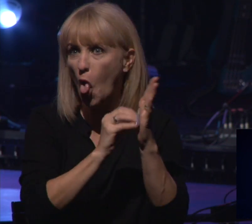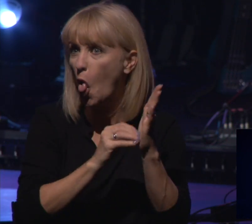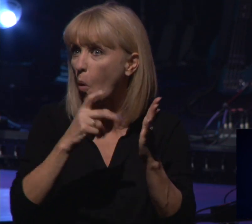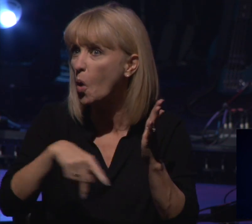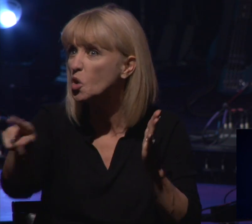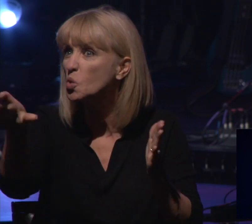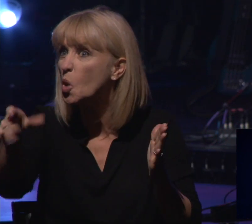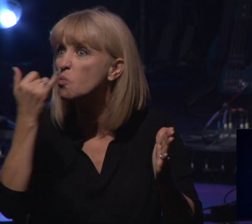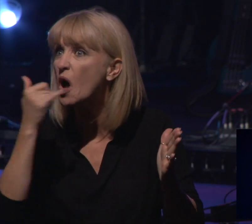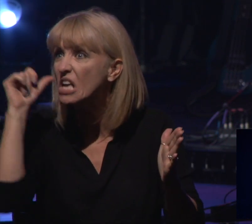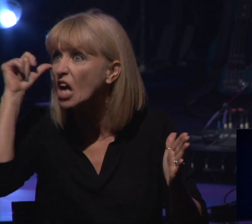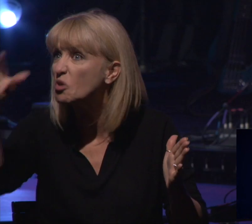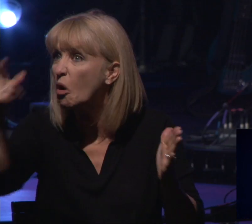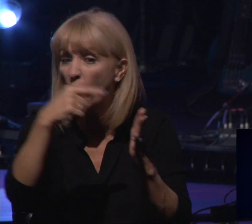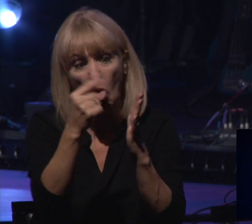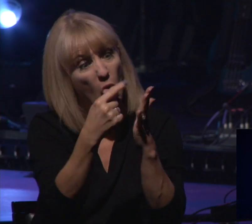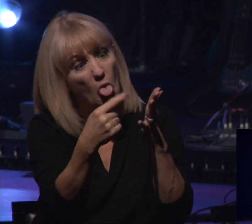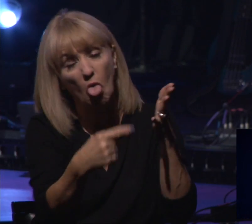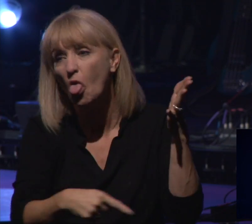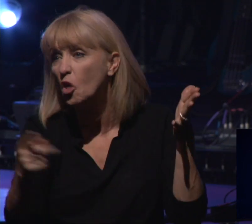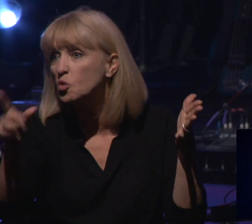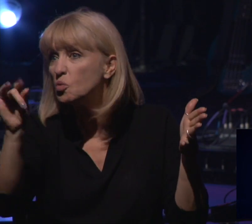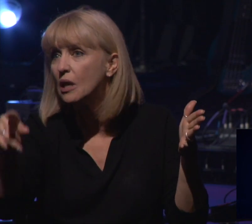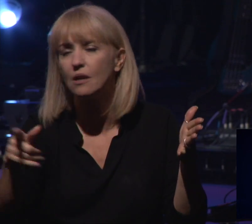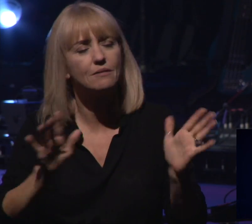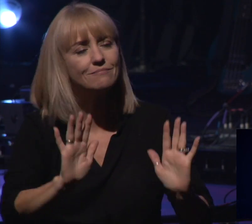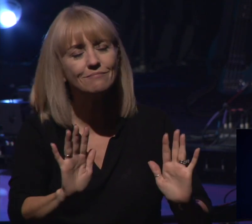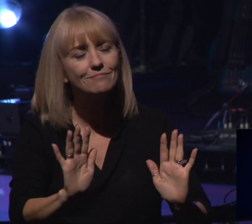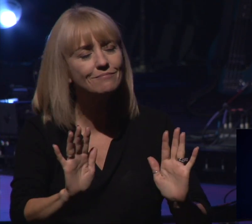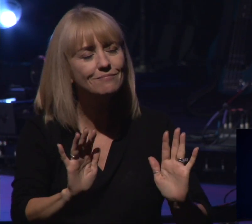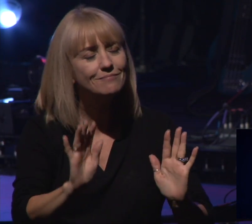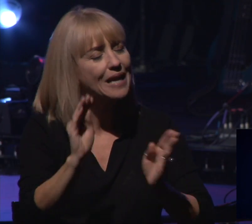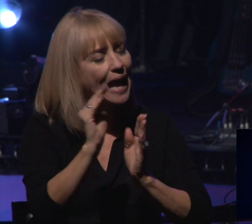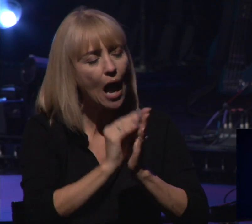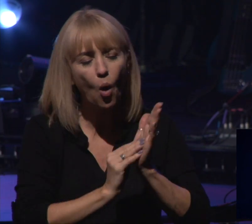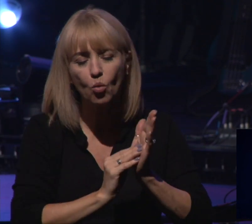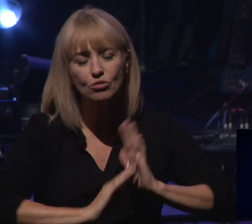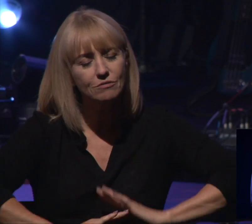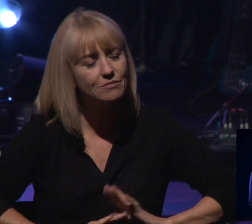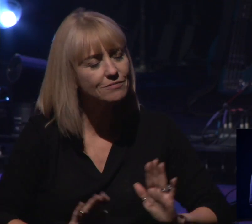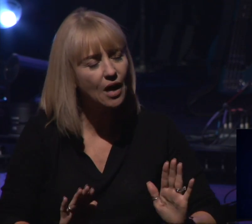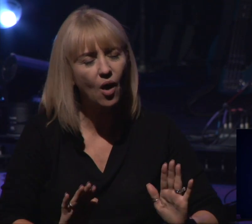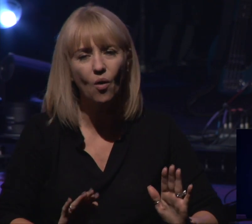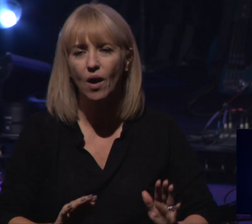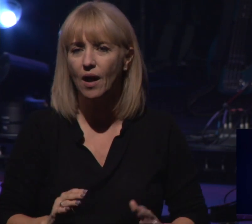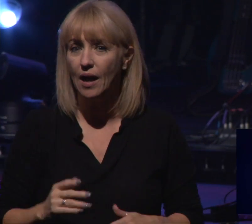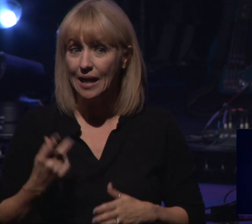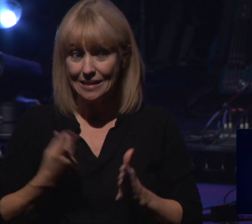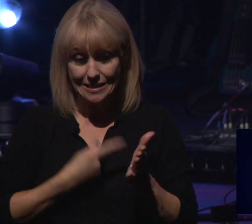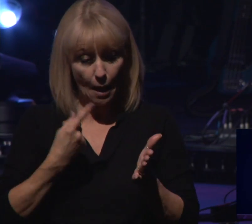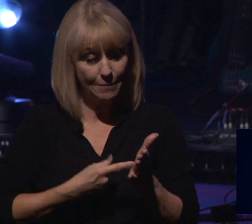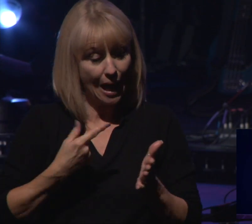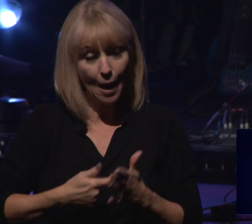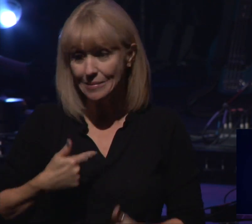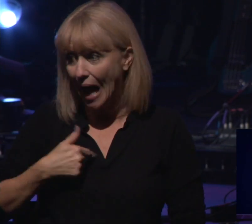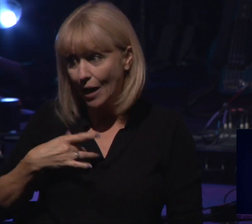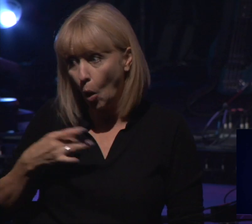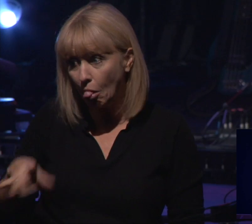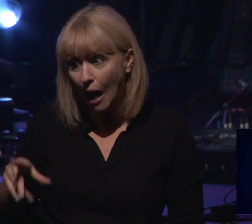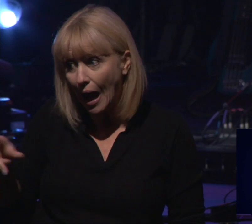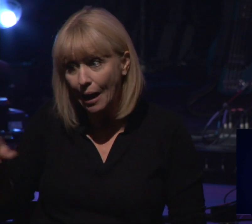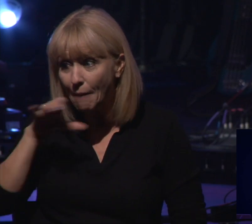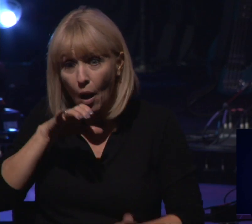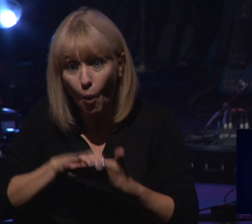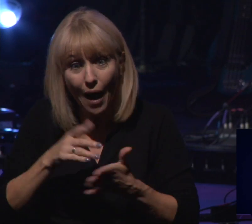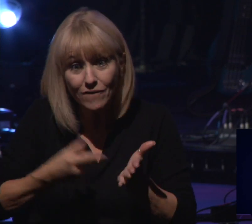record of wrongs. That means you can't throw up, well, yeah, yesterday you did, because it's forgiving. So we learn how to love. So I may not